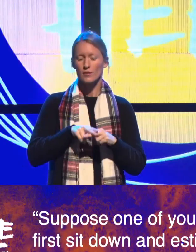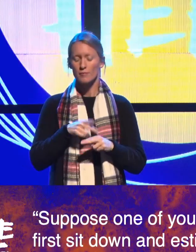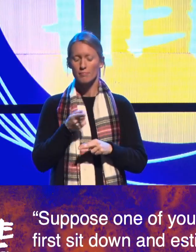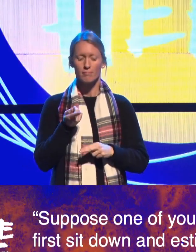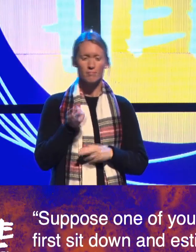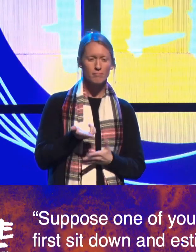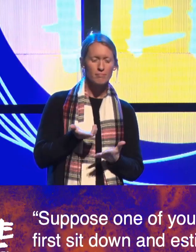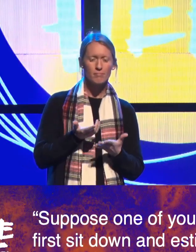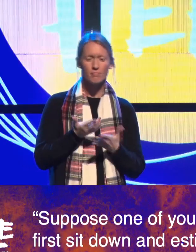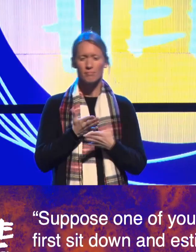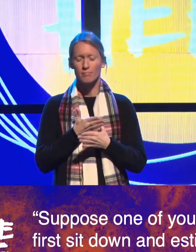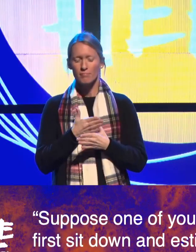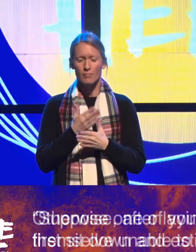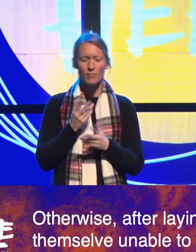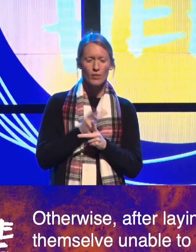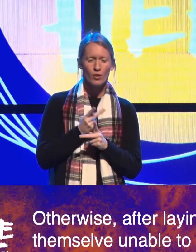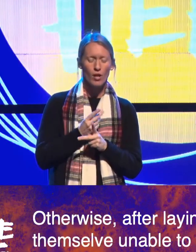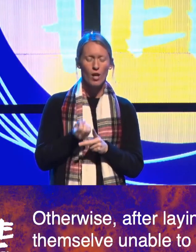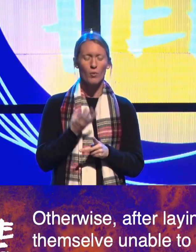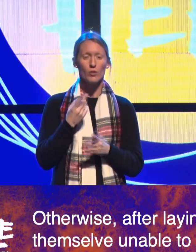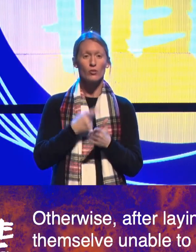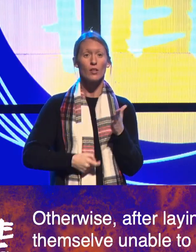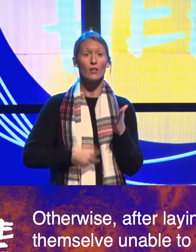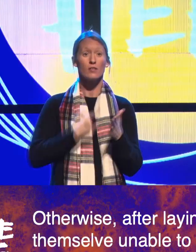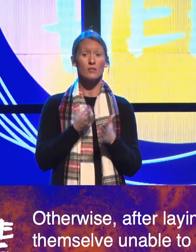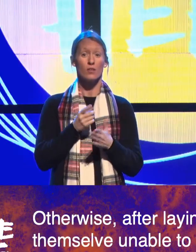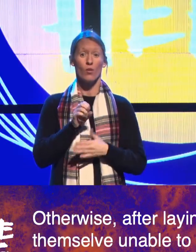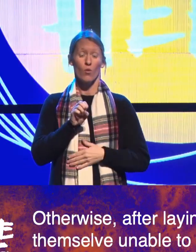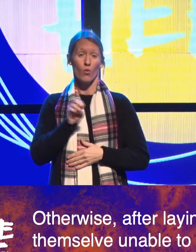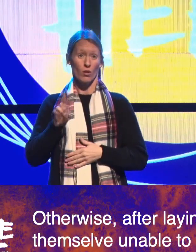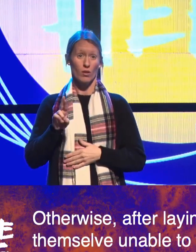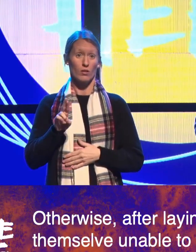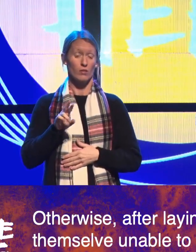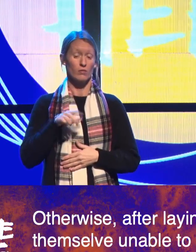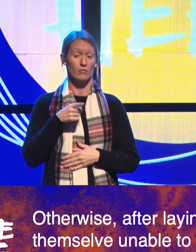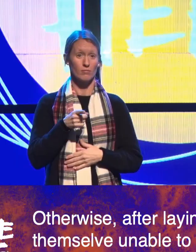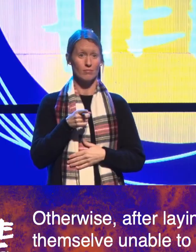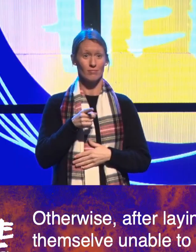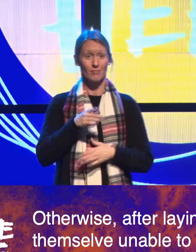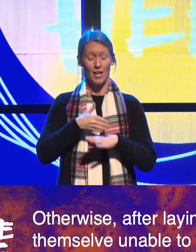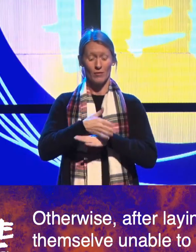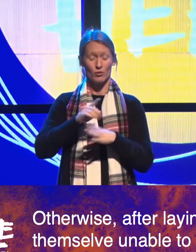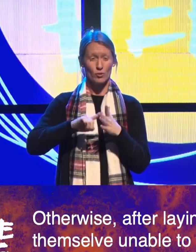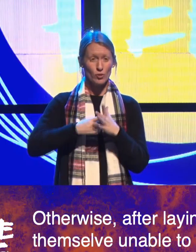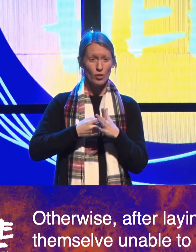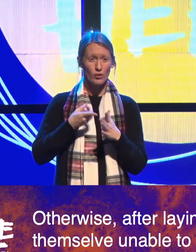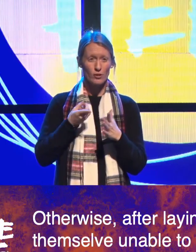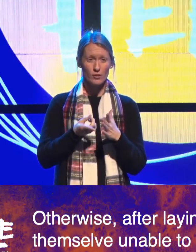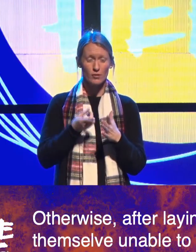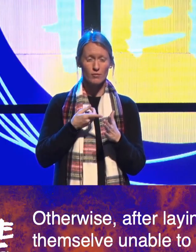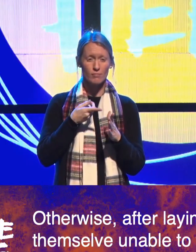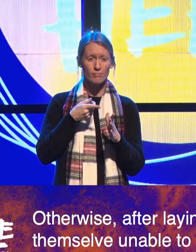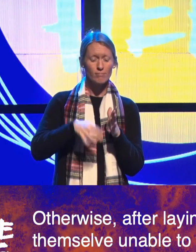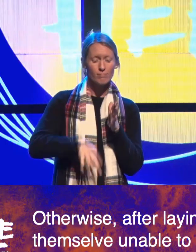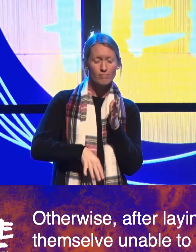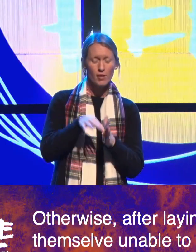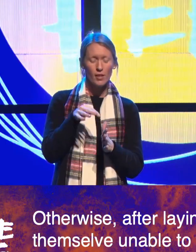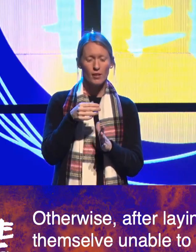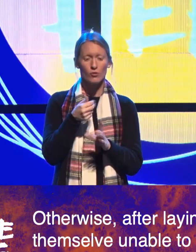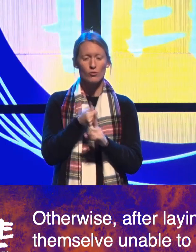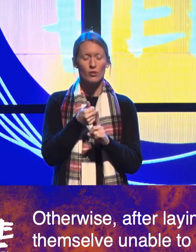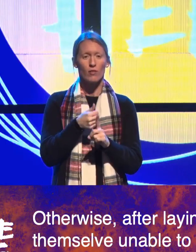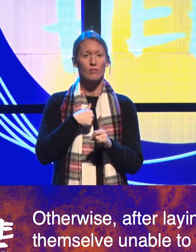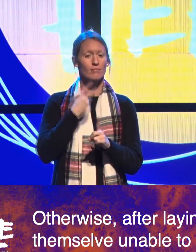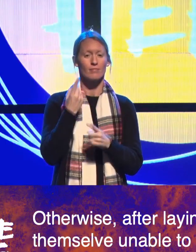much it costs. Otherwise, after laying the foundation, in other words, after getting started, and you find yourself unable to finish